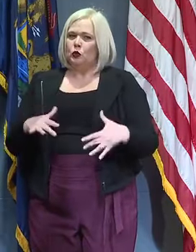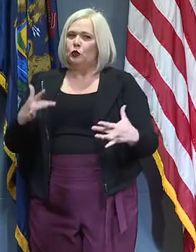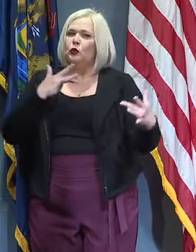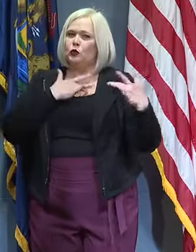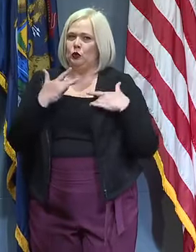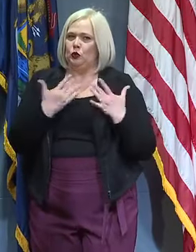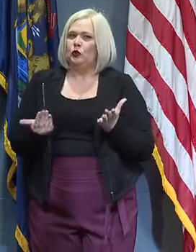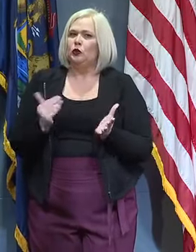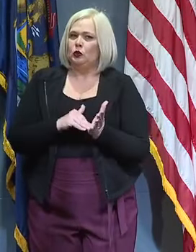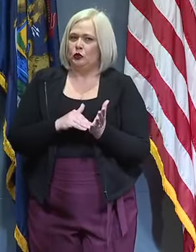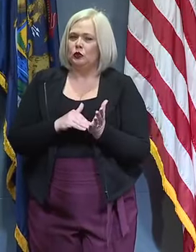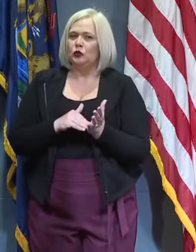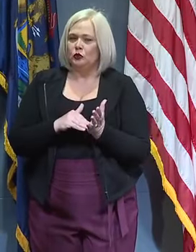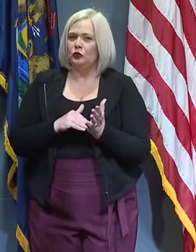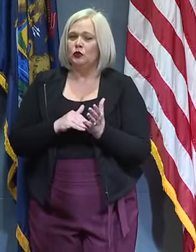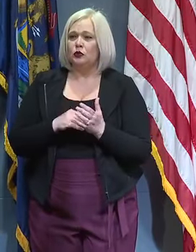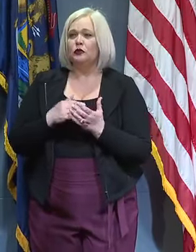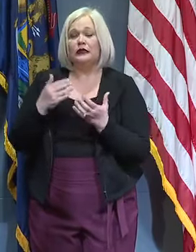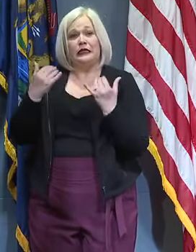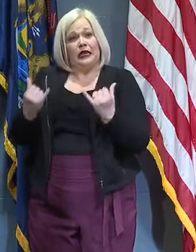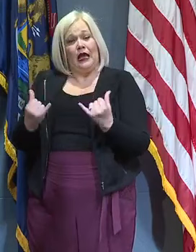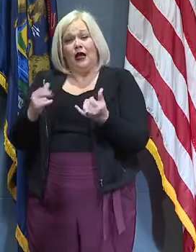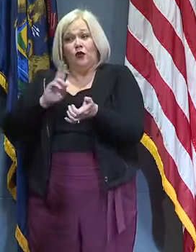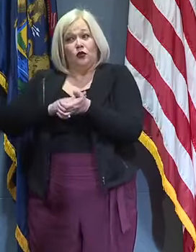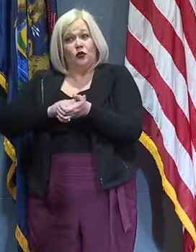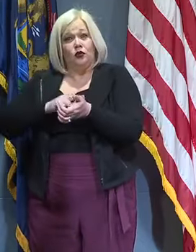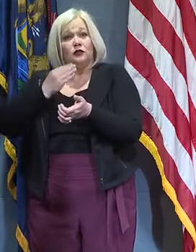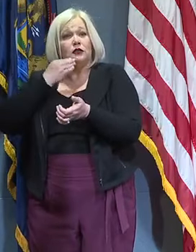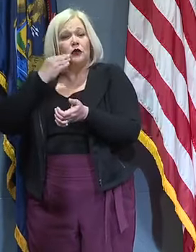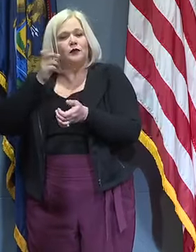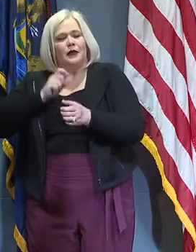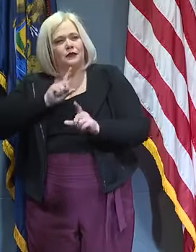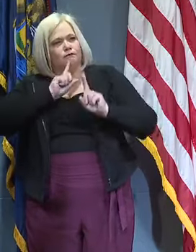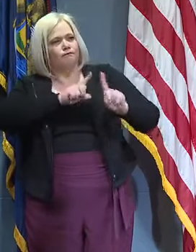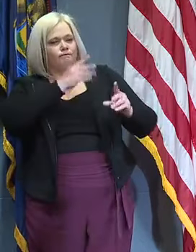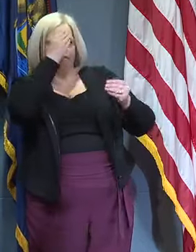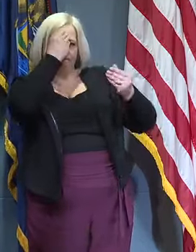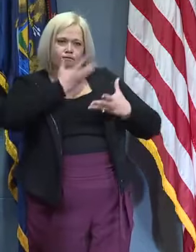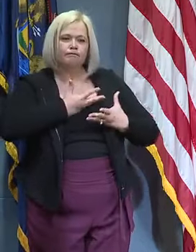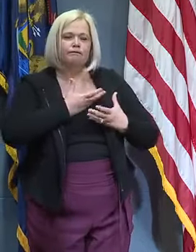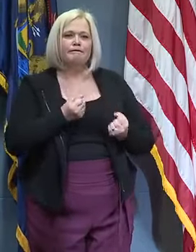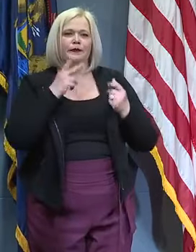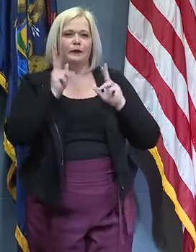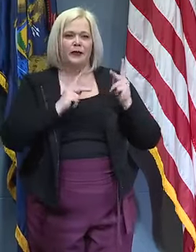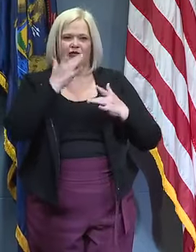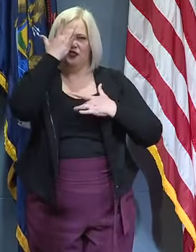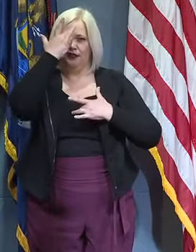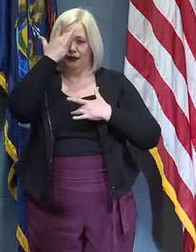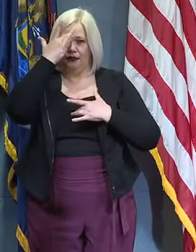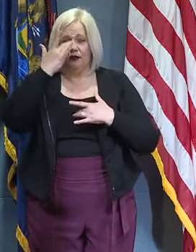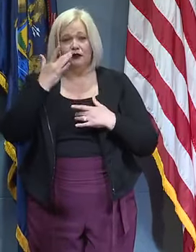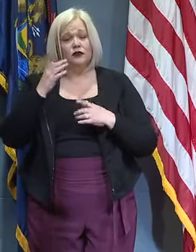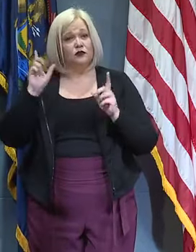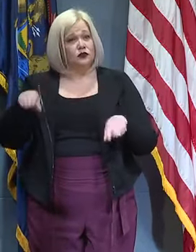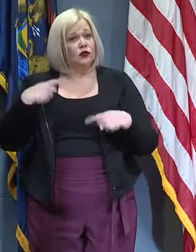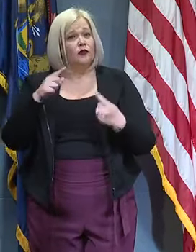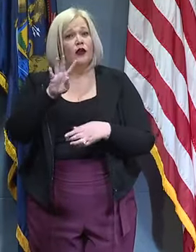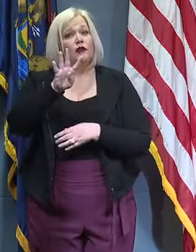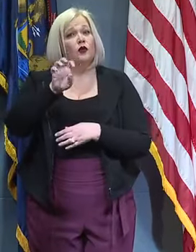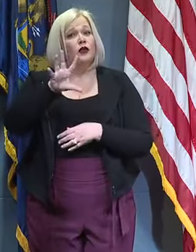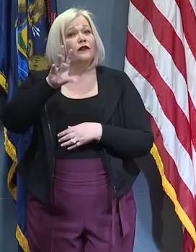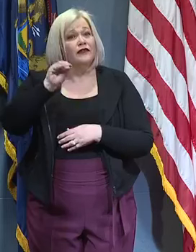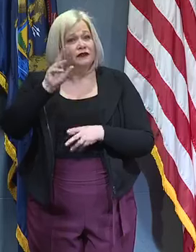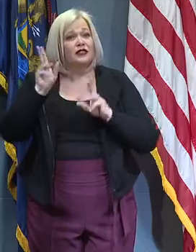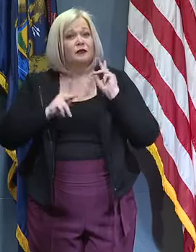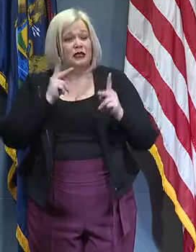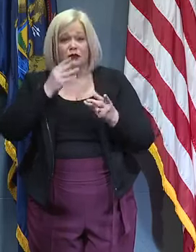requiring nursing homes to report their numbers of cases of COVID-19 to us. So far, 450 nursing homes have